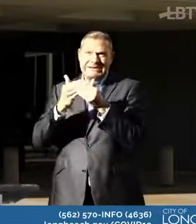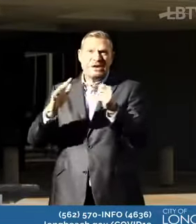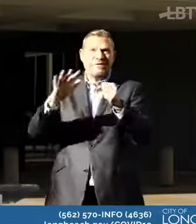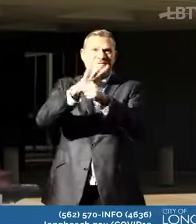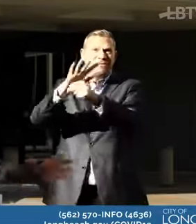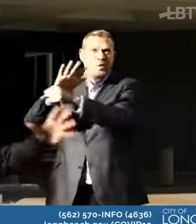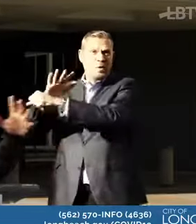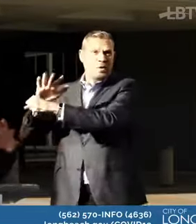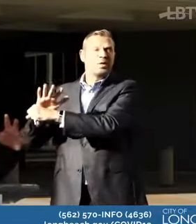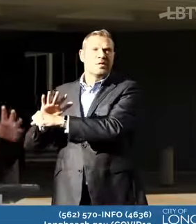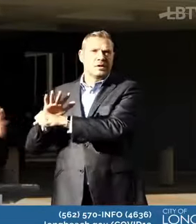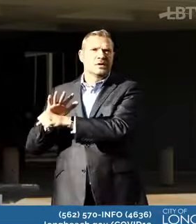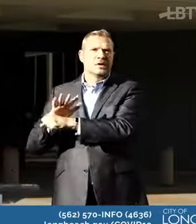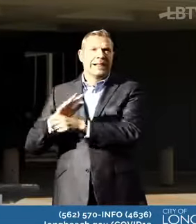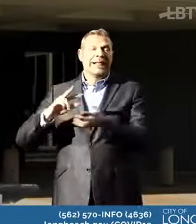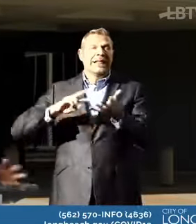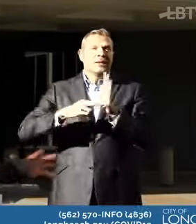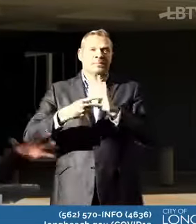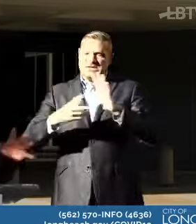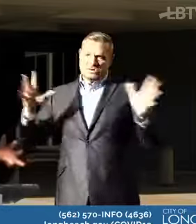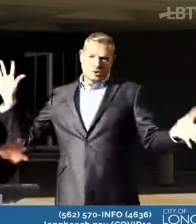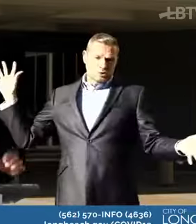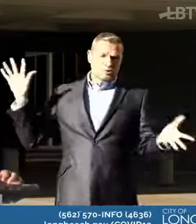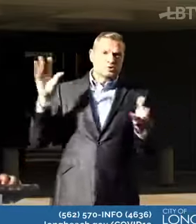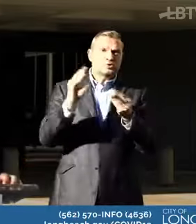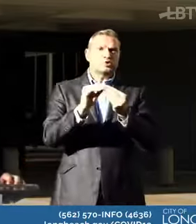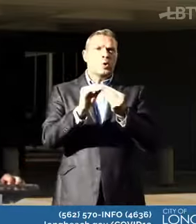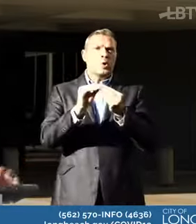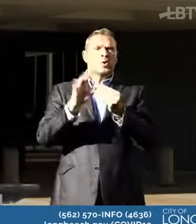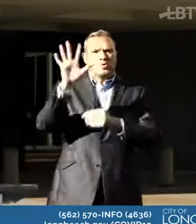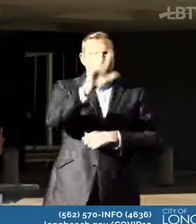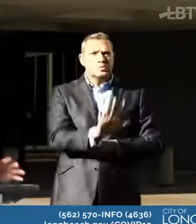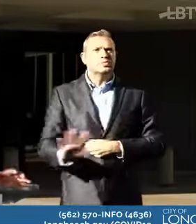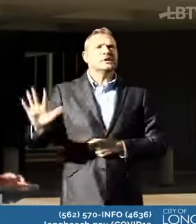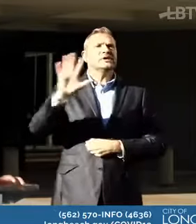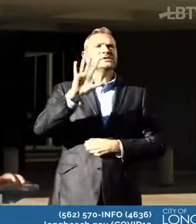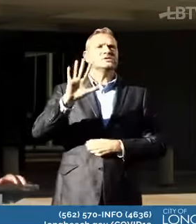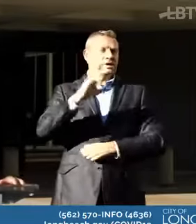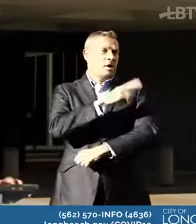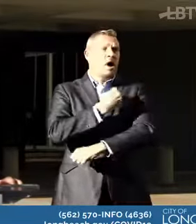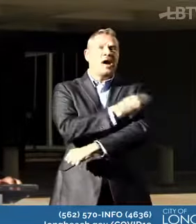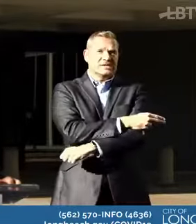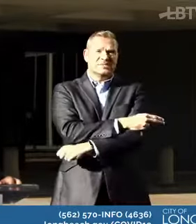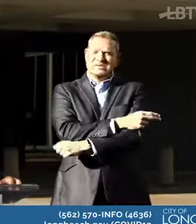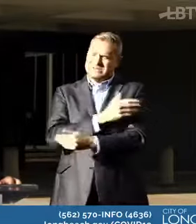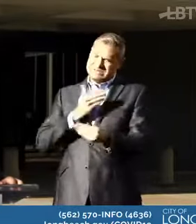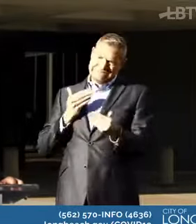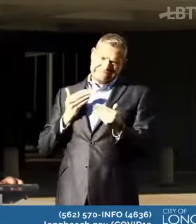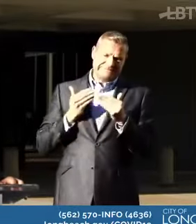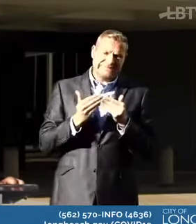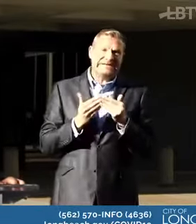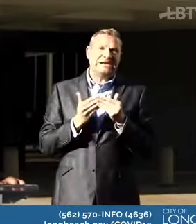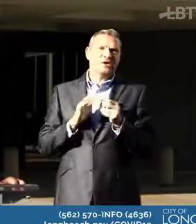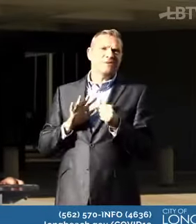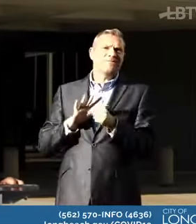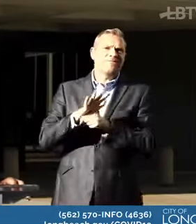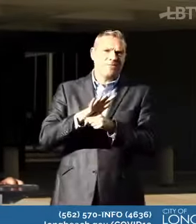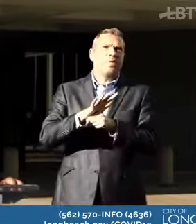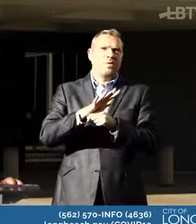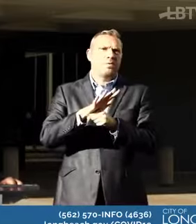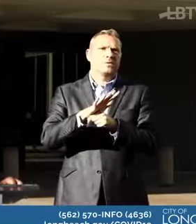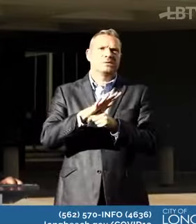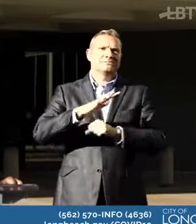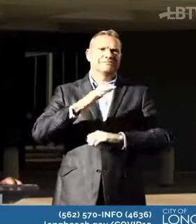the total number, when you combine all hospitals across the region, we are essentially close to full, and it really